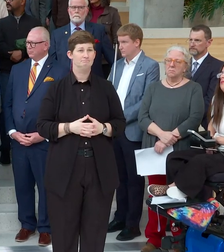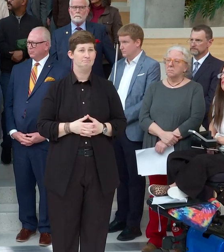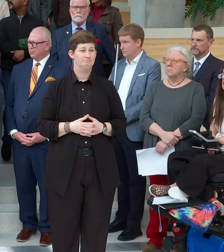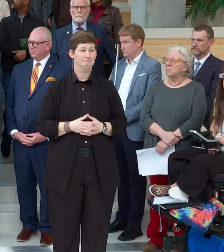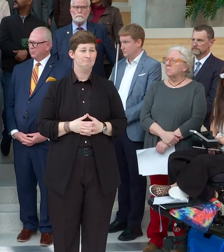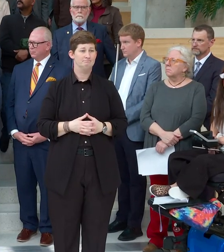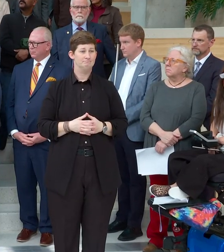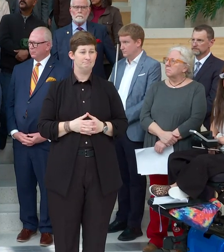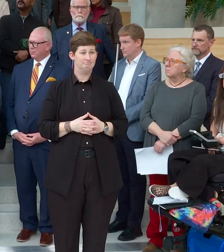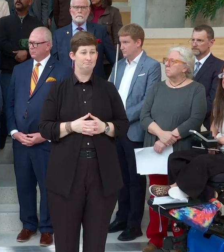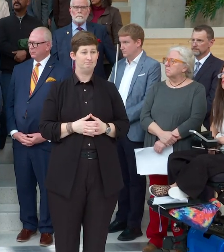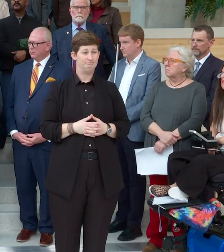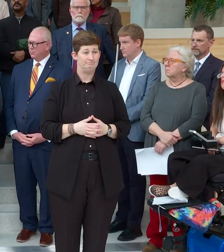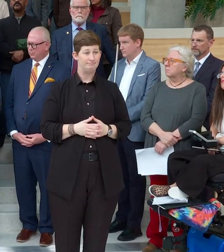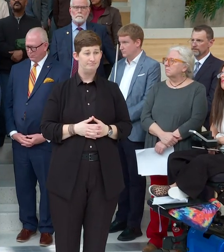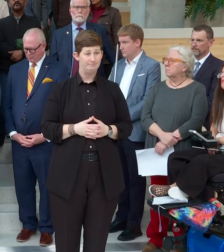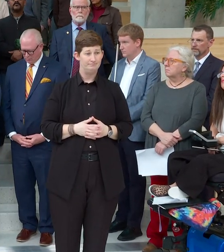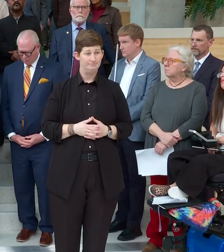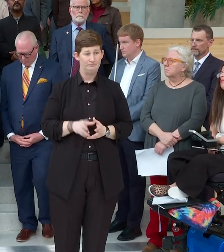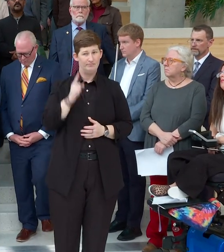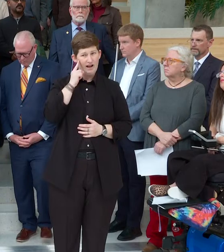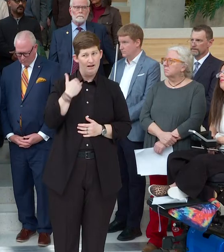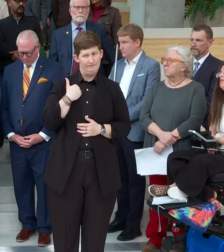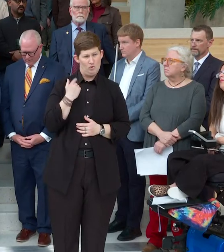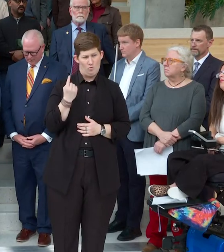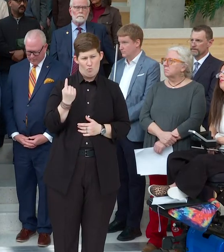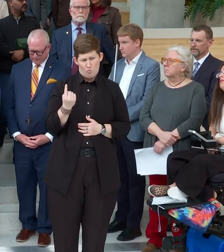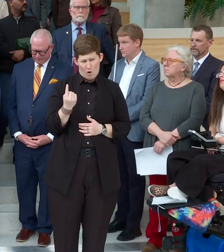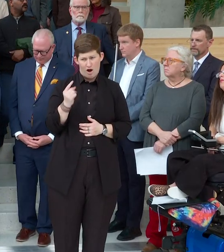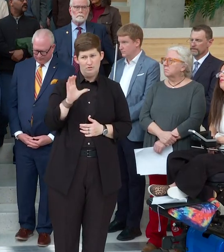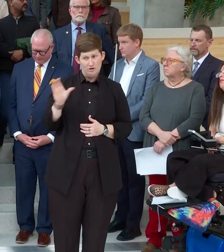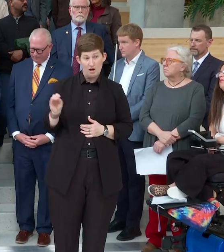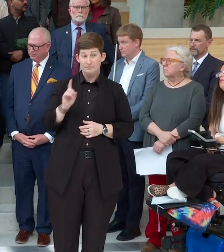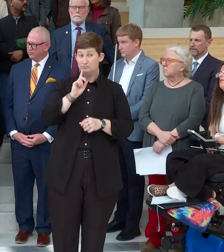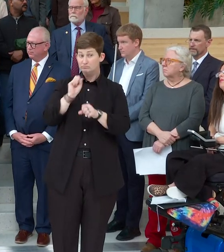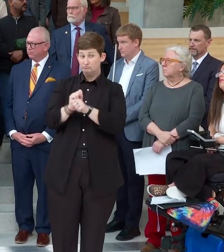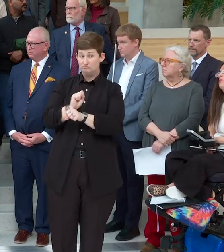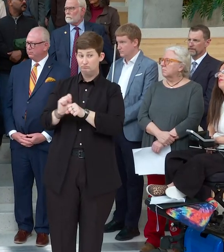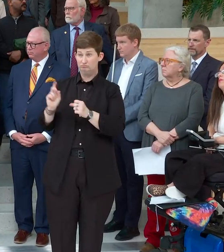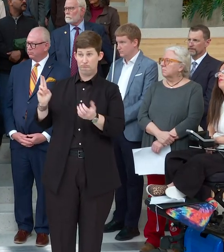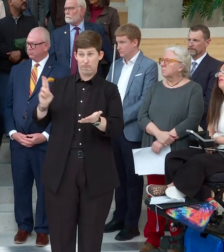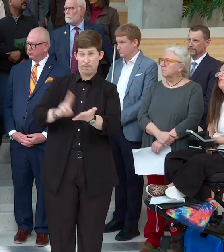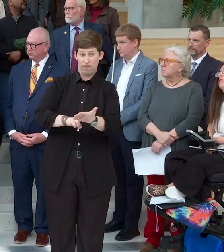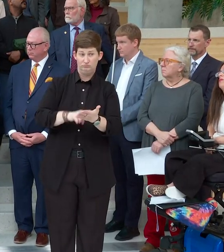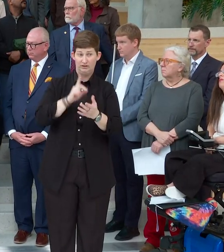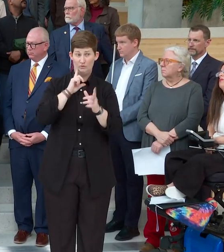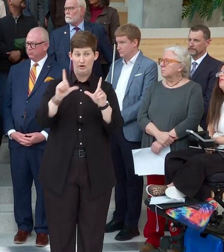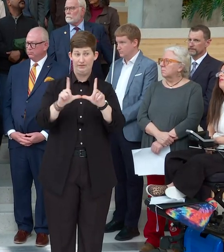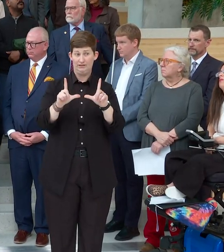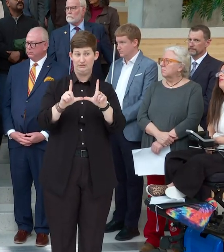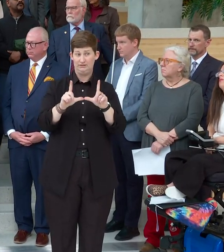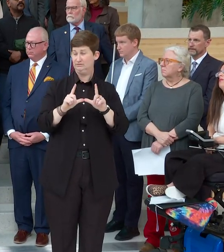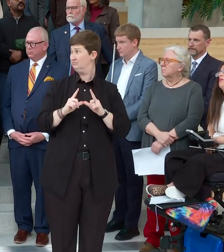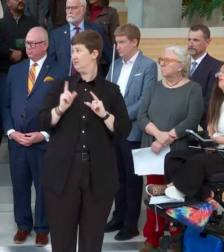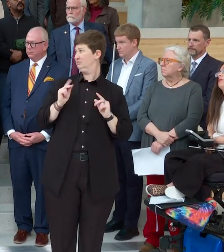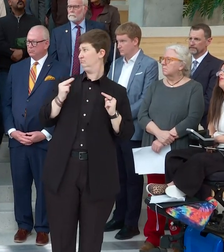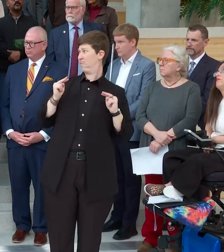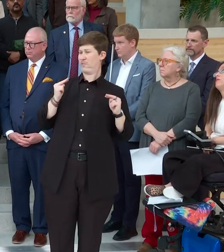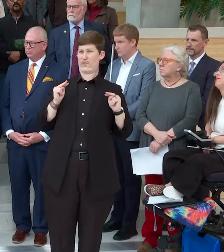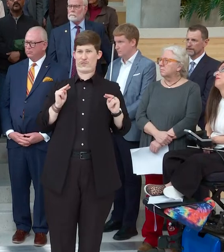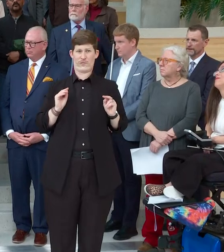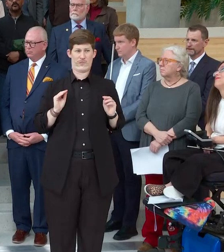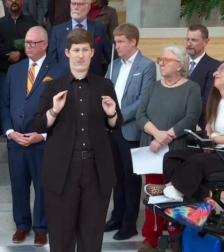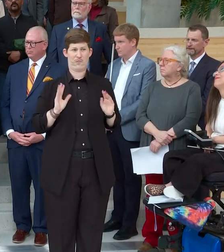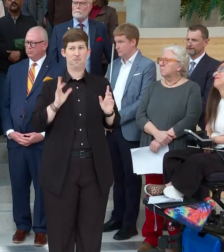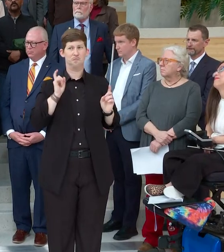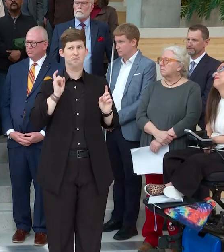as I know, there's only one that has signed up to get licensure at this point. Maybe there's two. There's only one. We'll get you the information